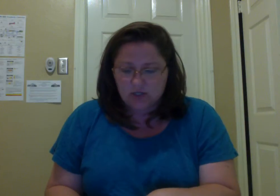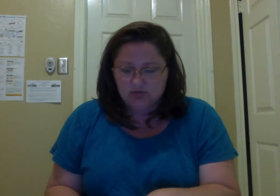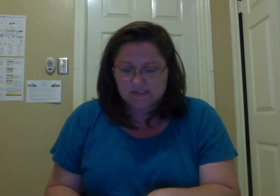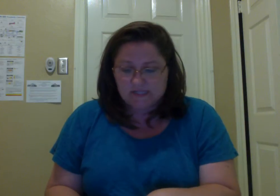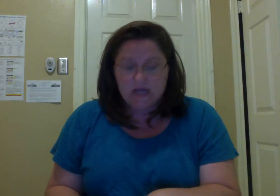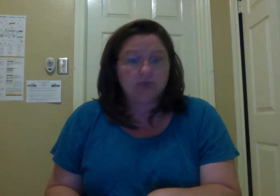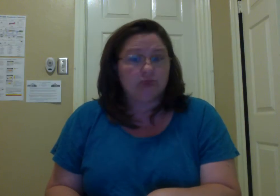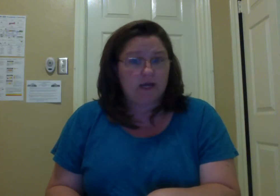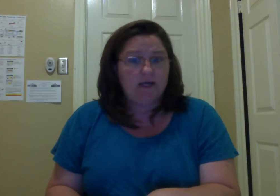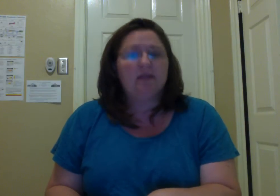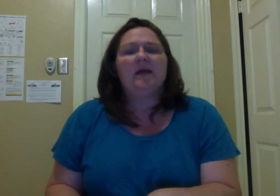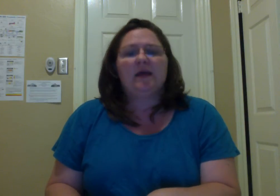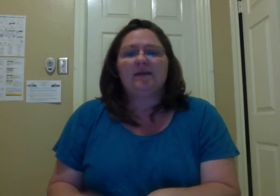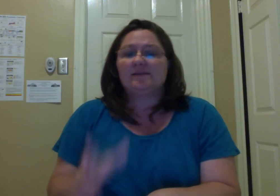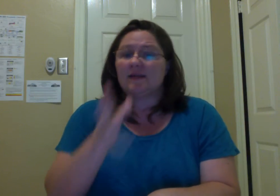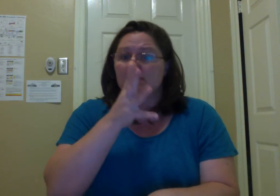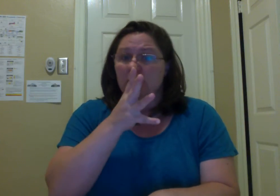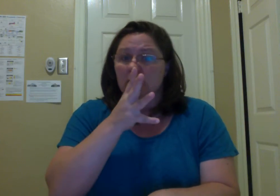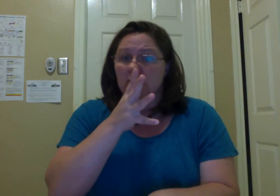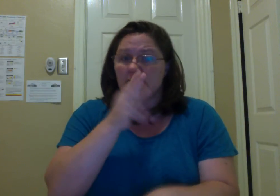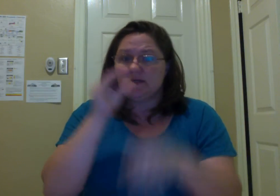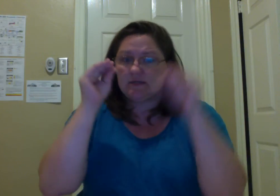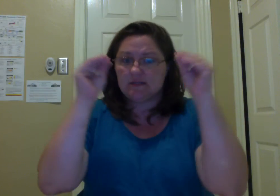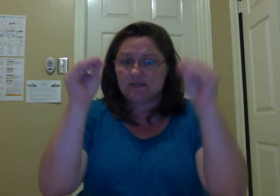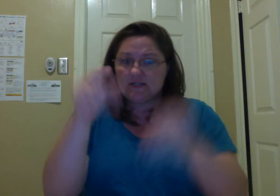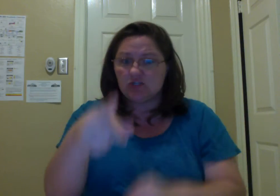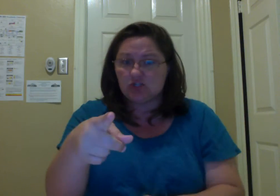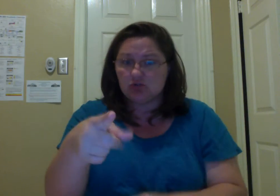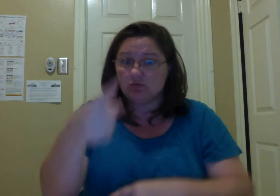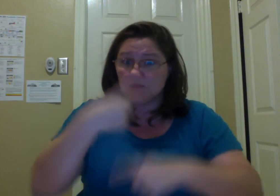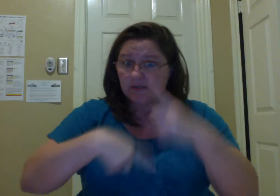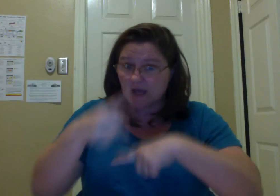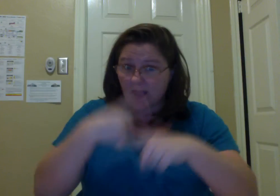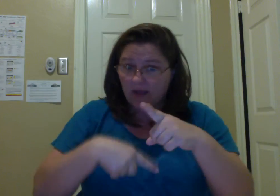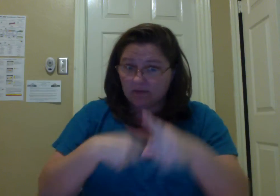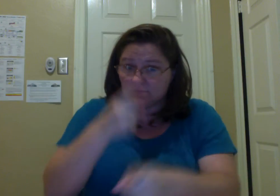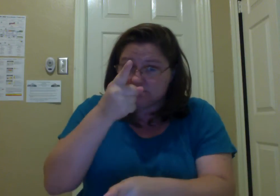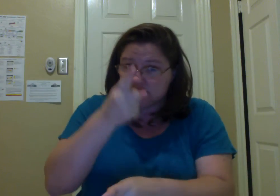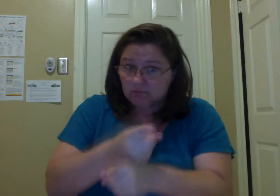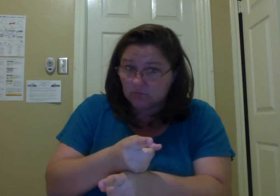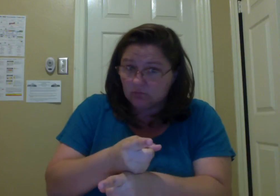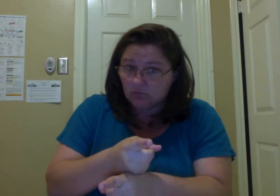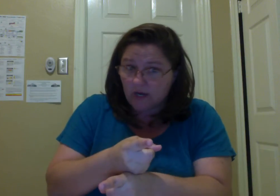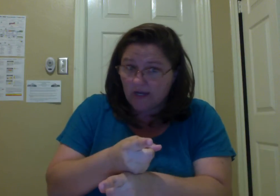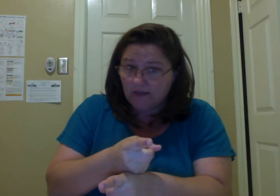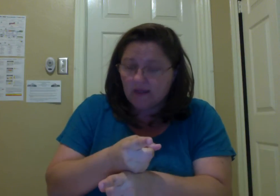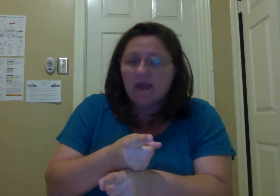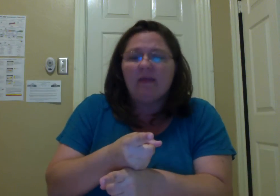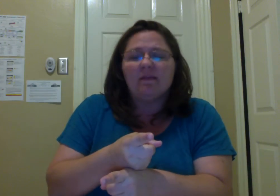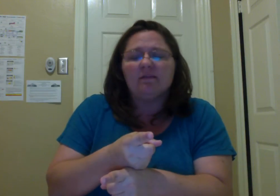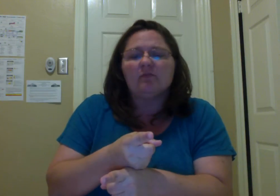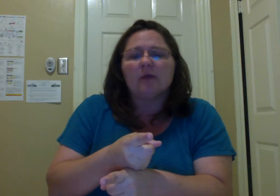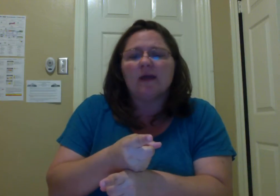to sign, right? And it says, Mom teach you sign, right? And this is right as